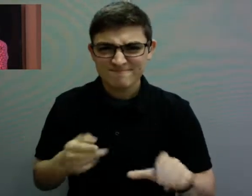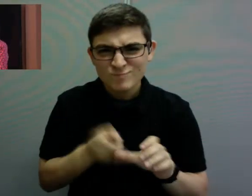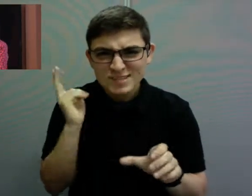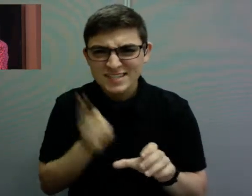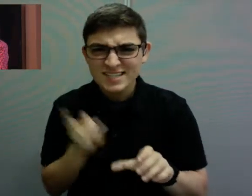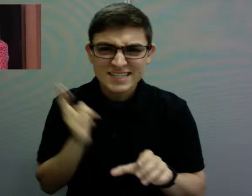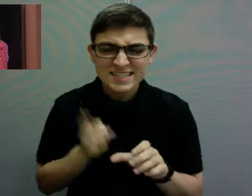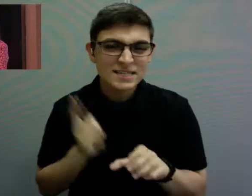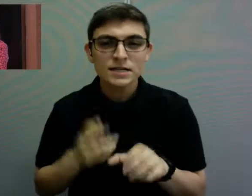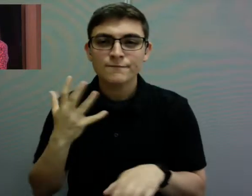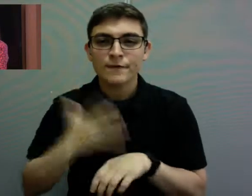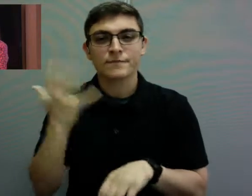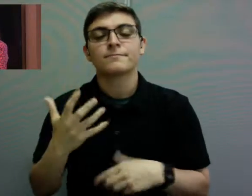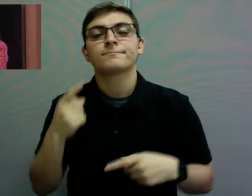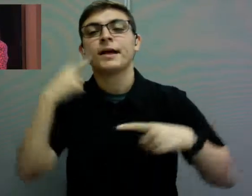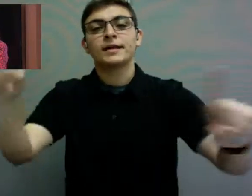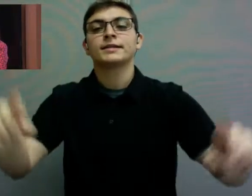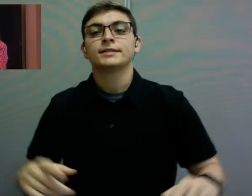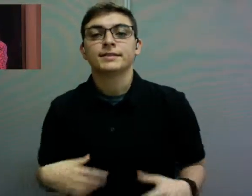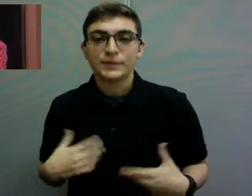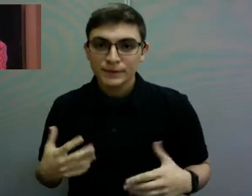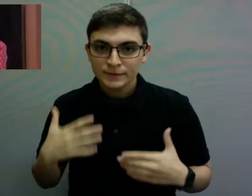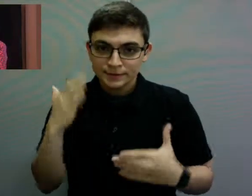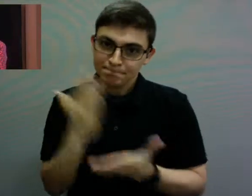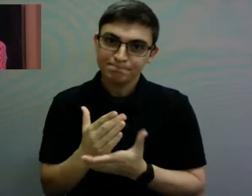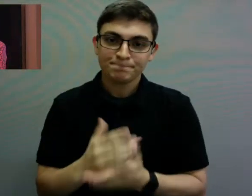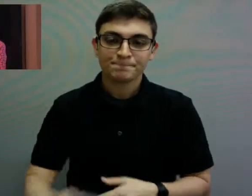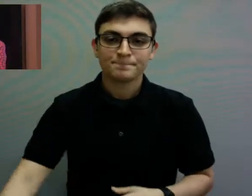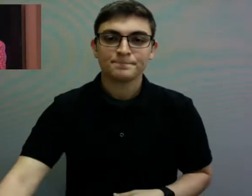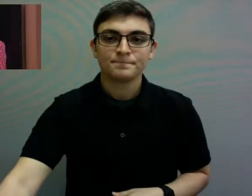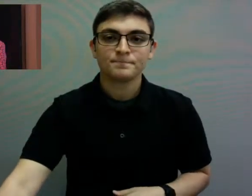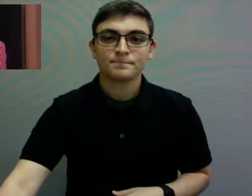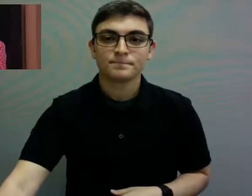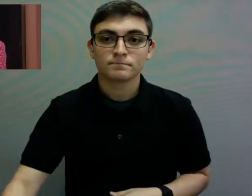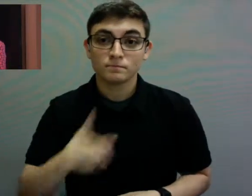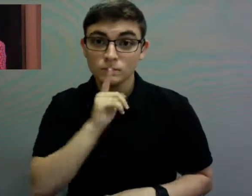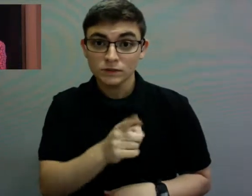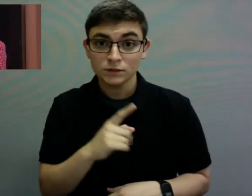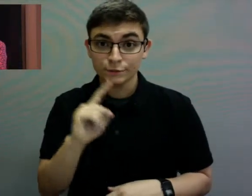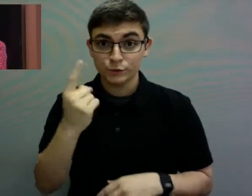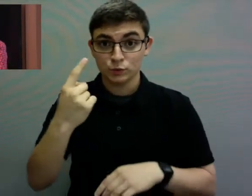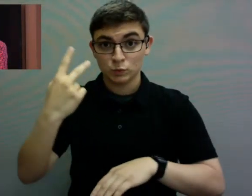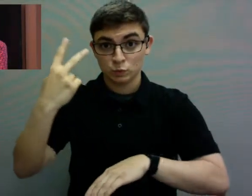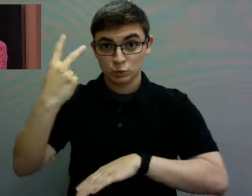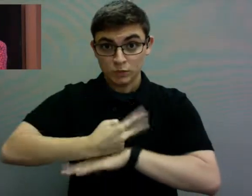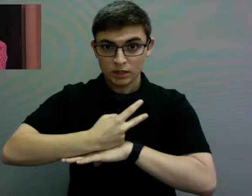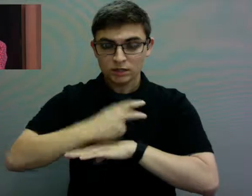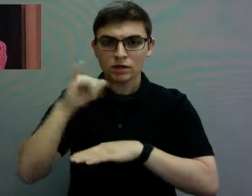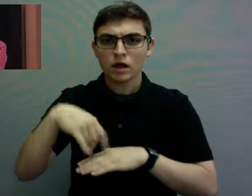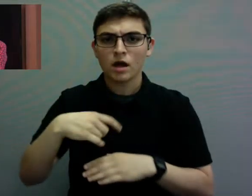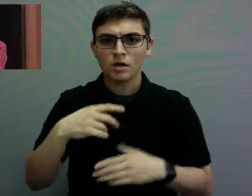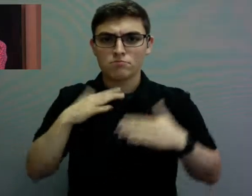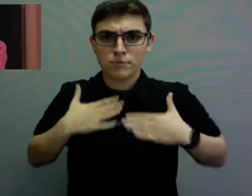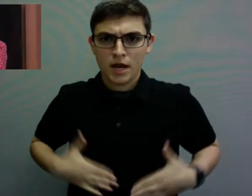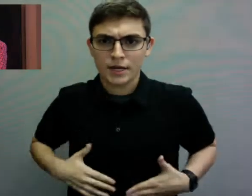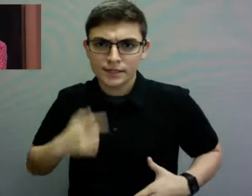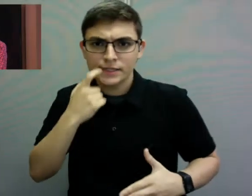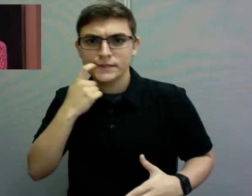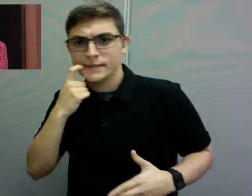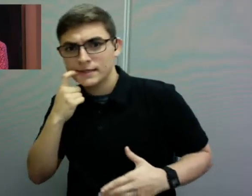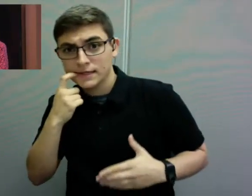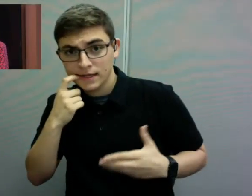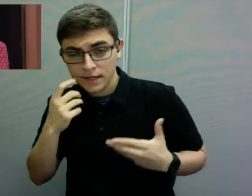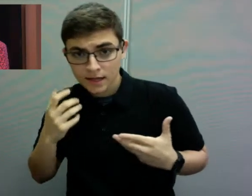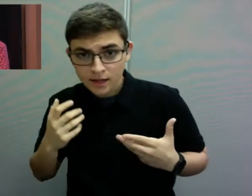And there have been some research to show that actually the first 2 days are the days that when you really have a physical addiction. After